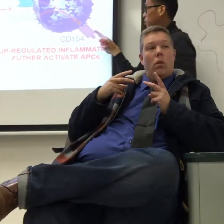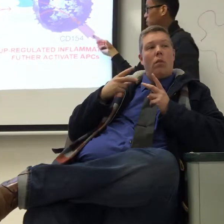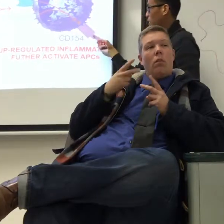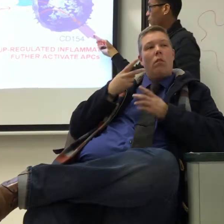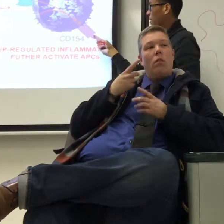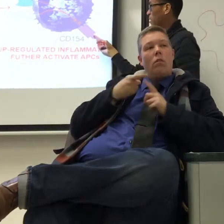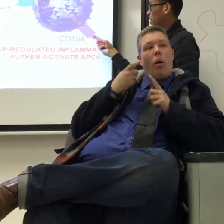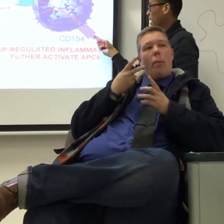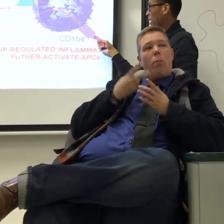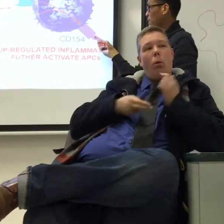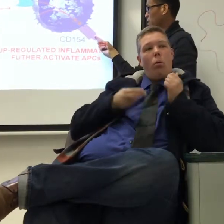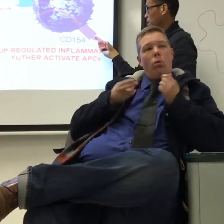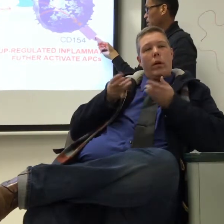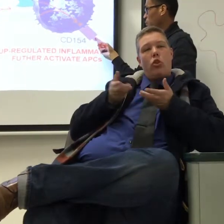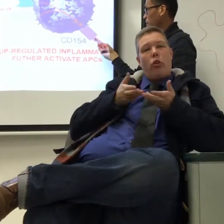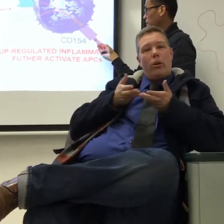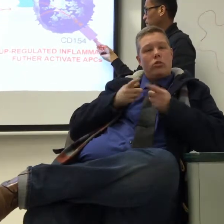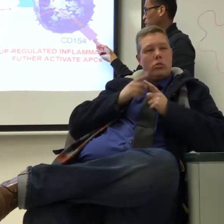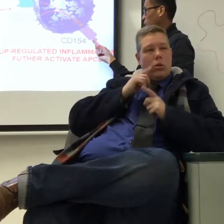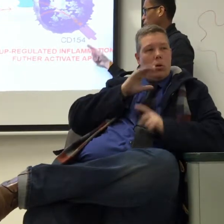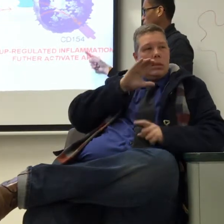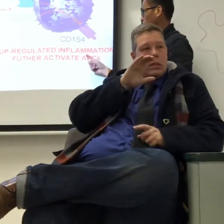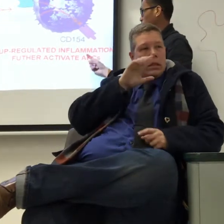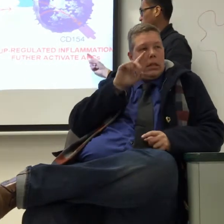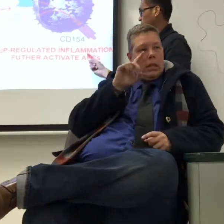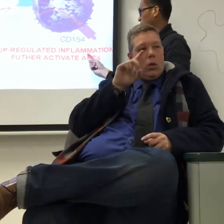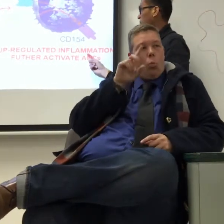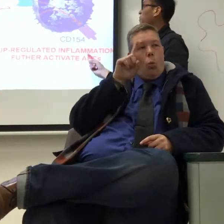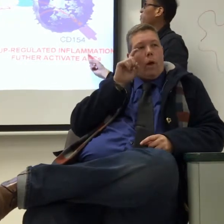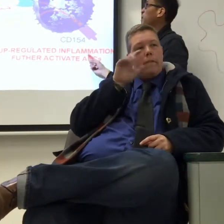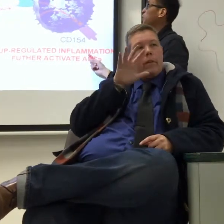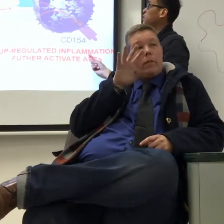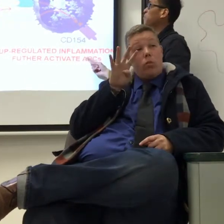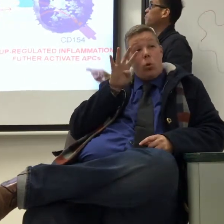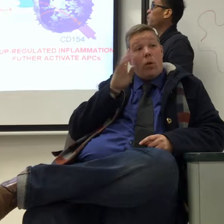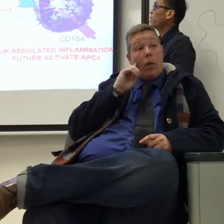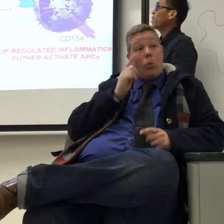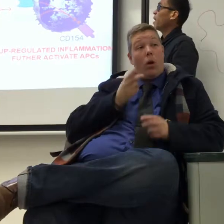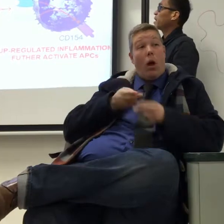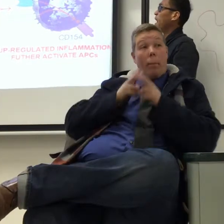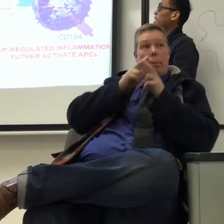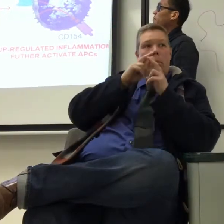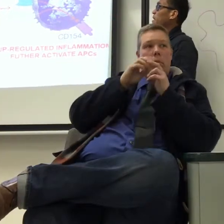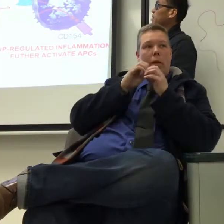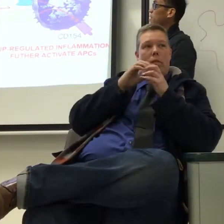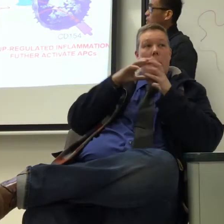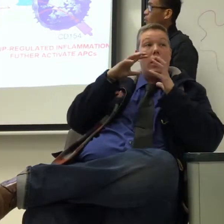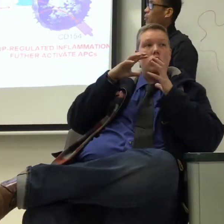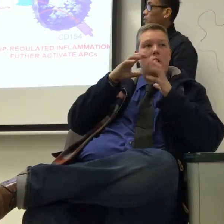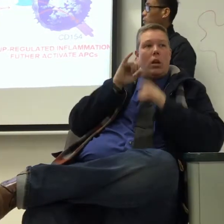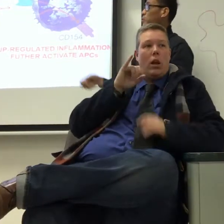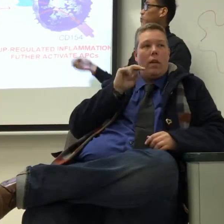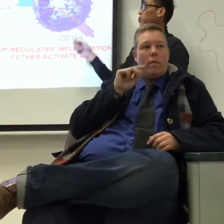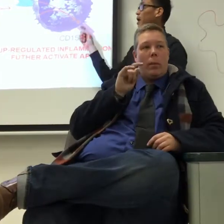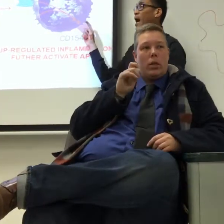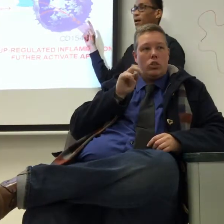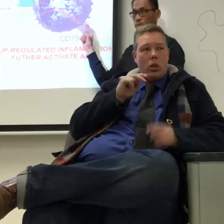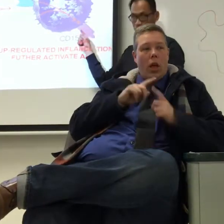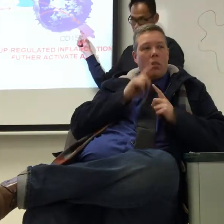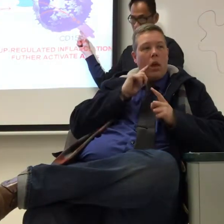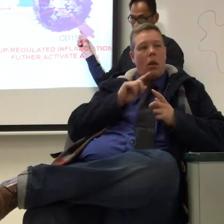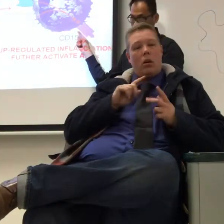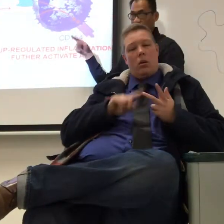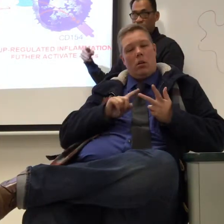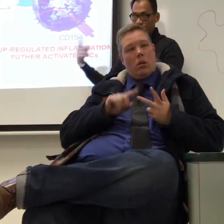So it shows other things like CD154, which upregulates inflammation. And an activated T cell will in turn secrete